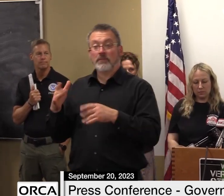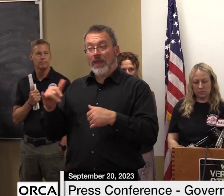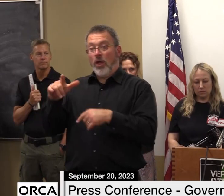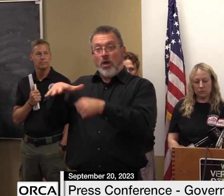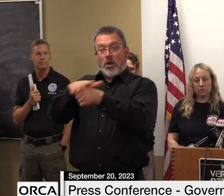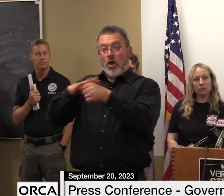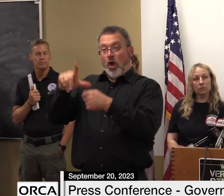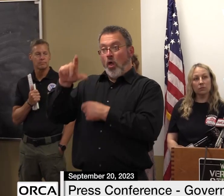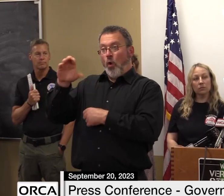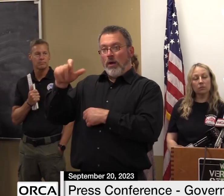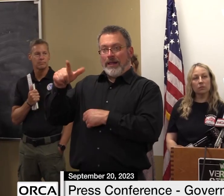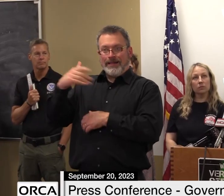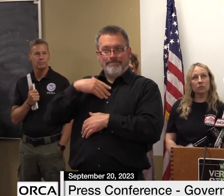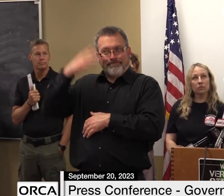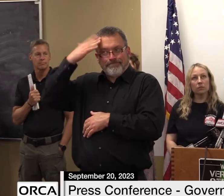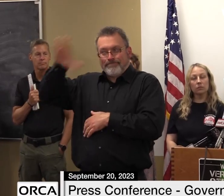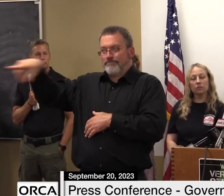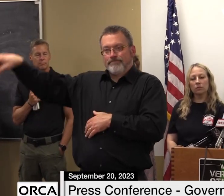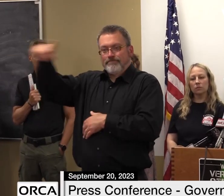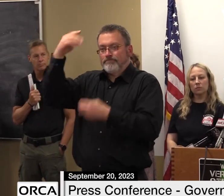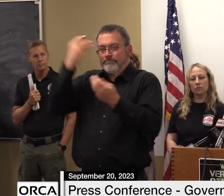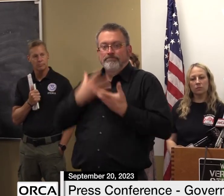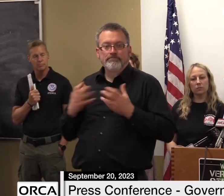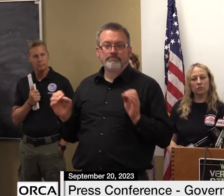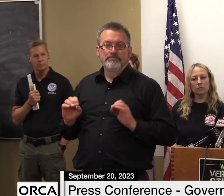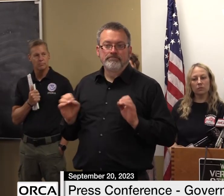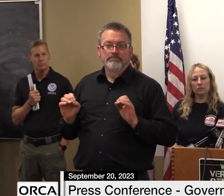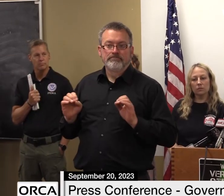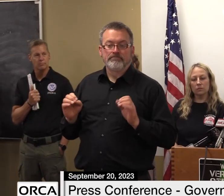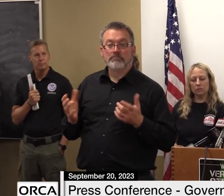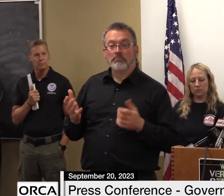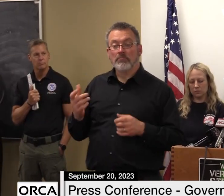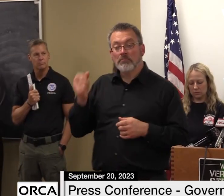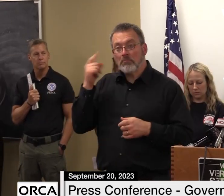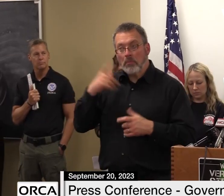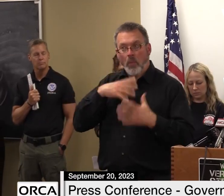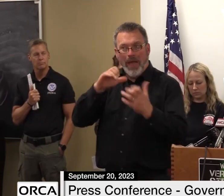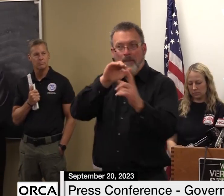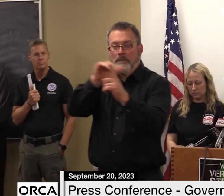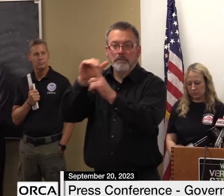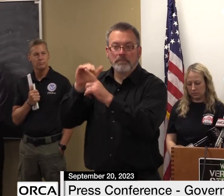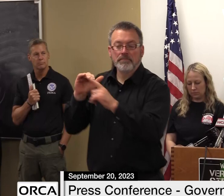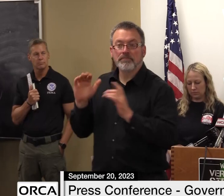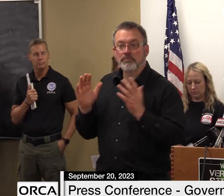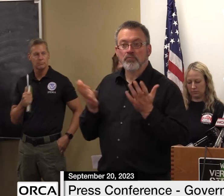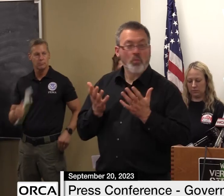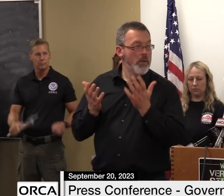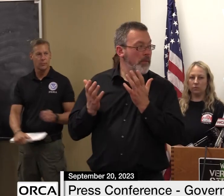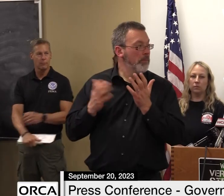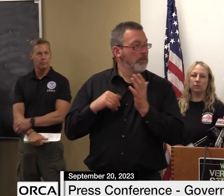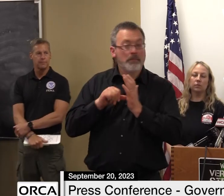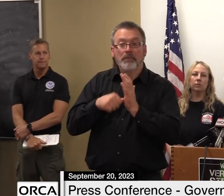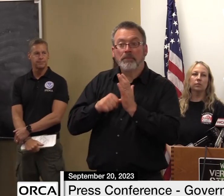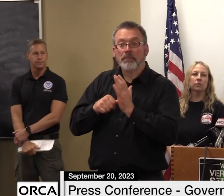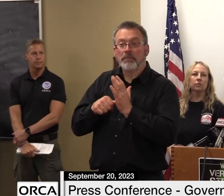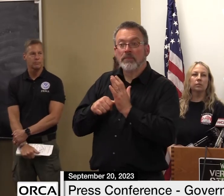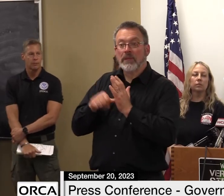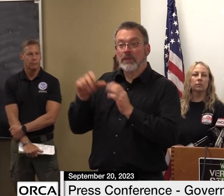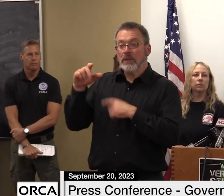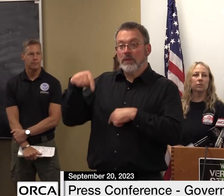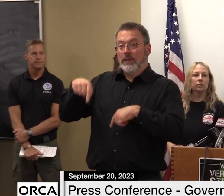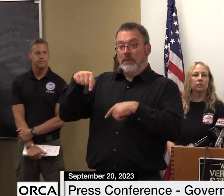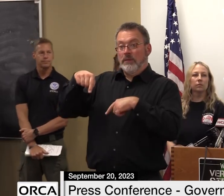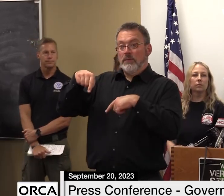don't really have that information, but what I can tell you is that Vermont Emergency Management and the SEOC continues to